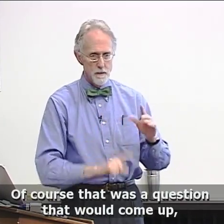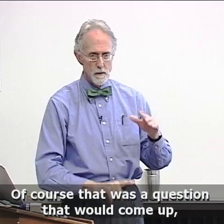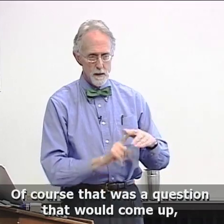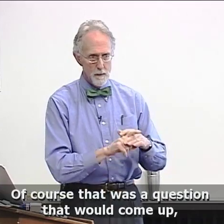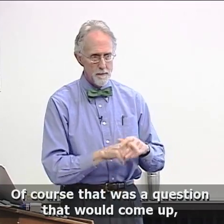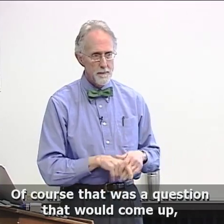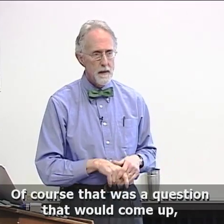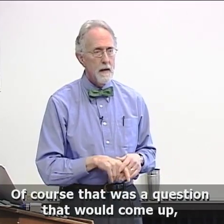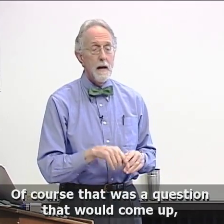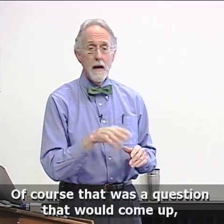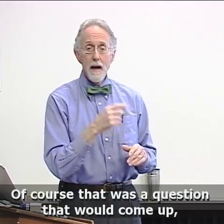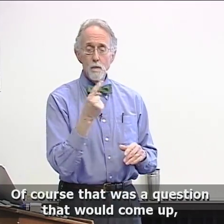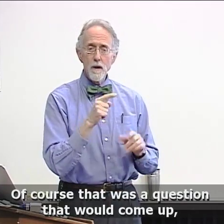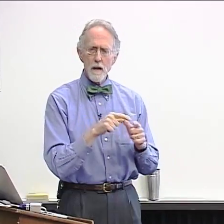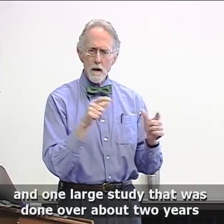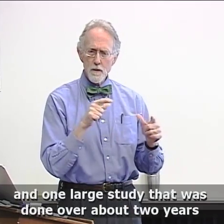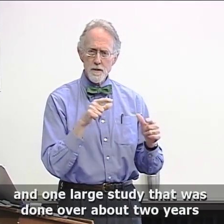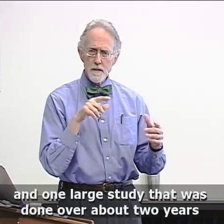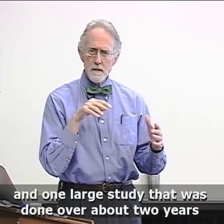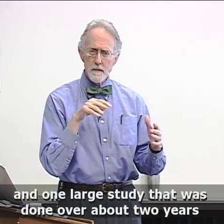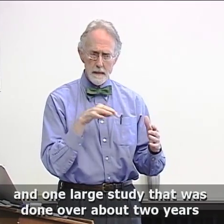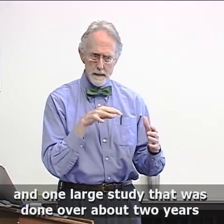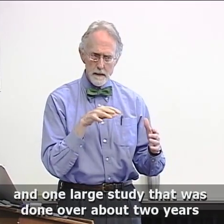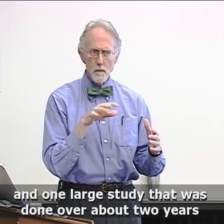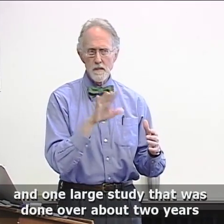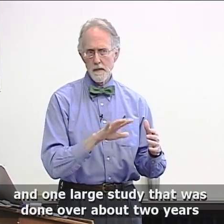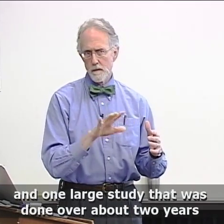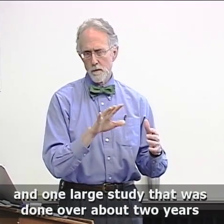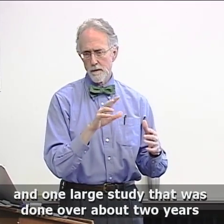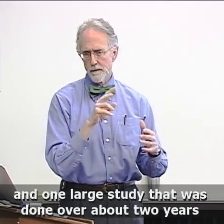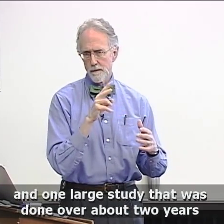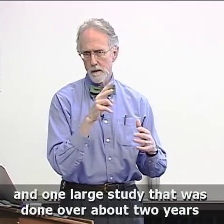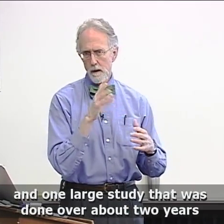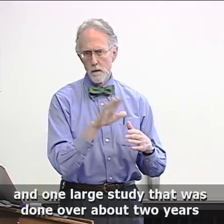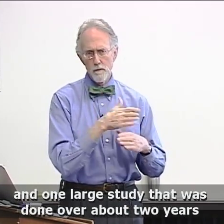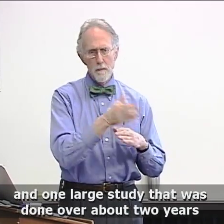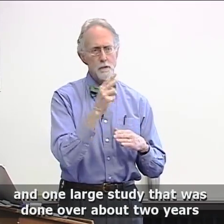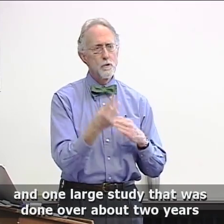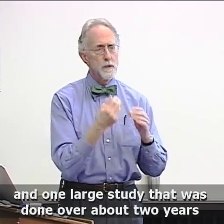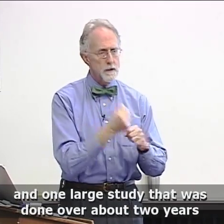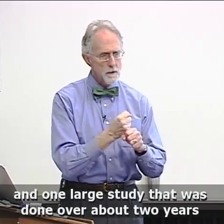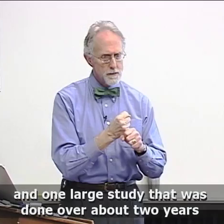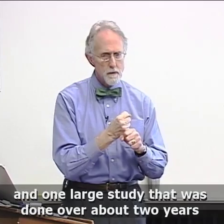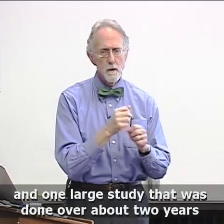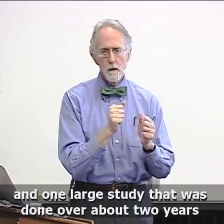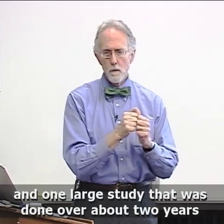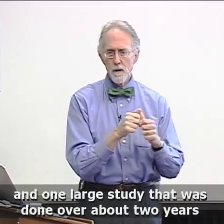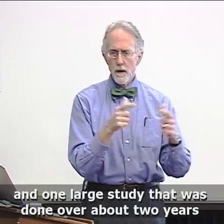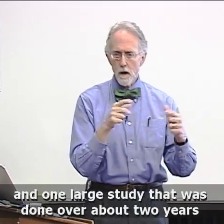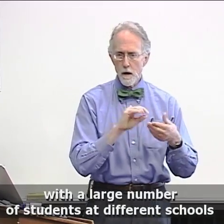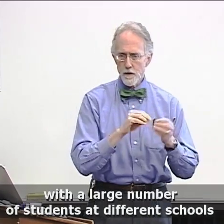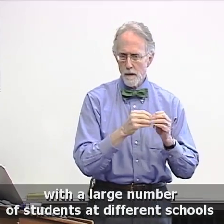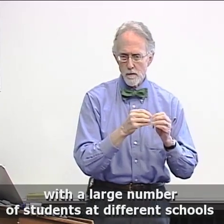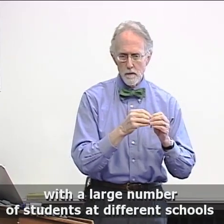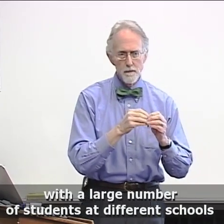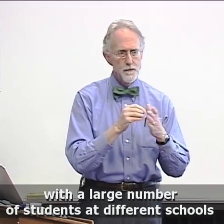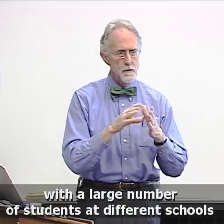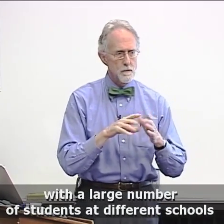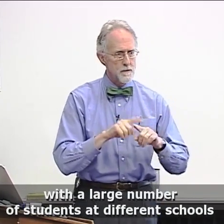would come up. And one large study that was done with over about 2 years with a large number of students,